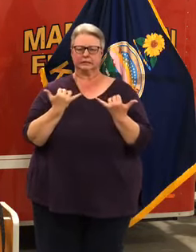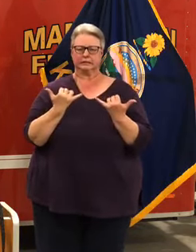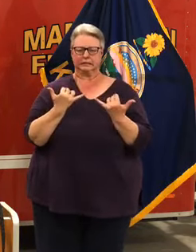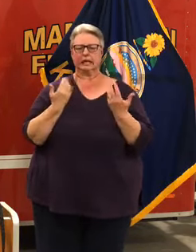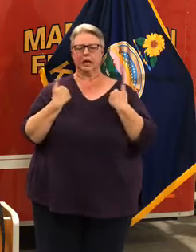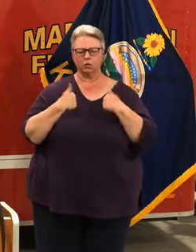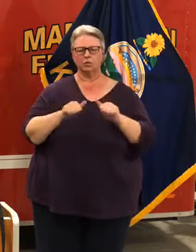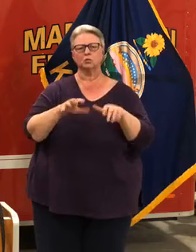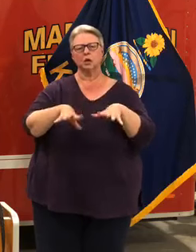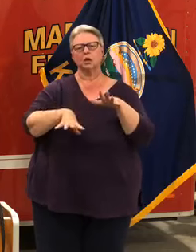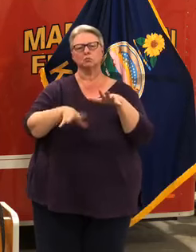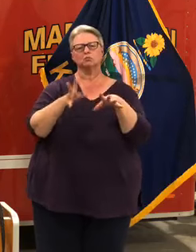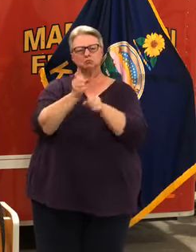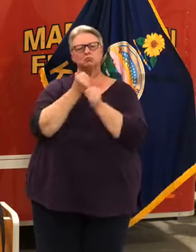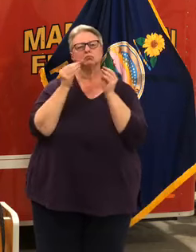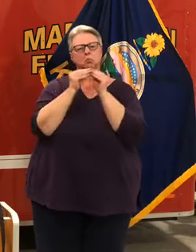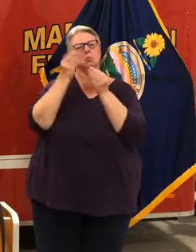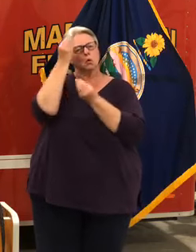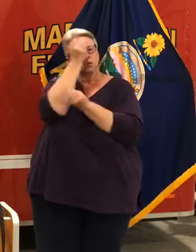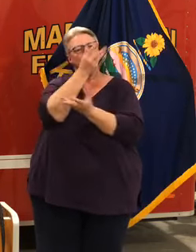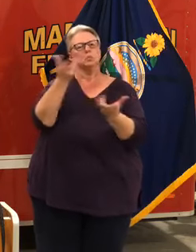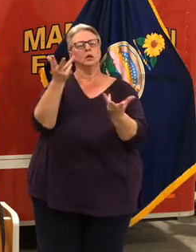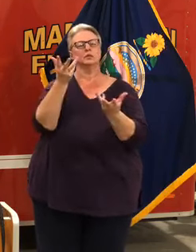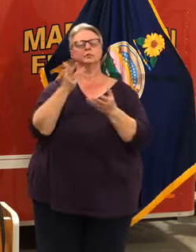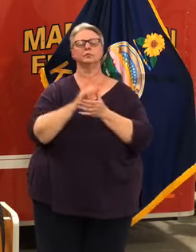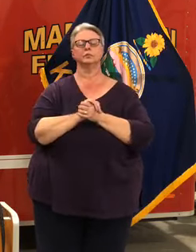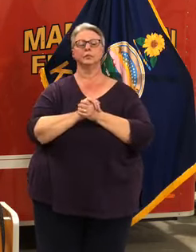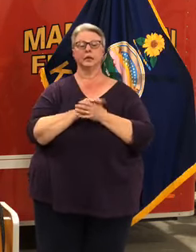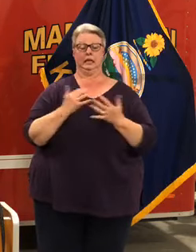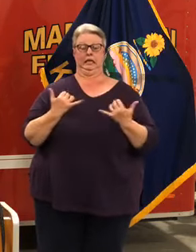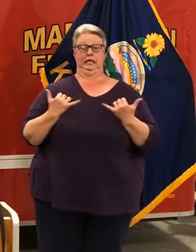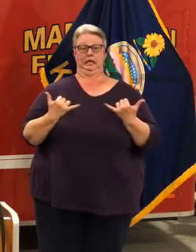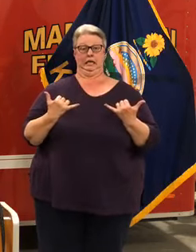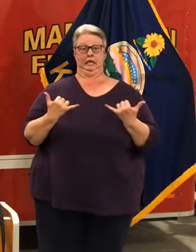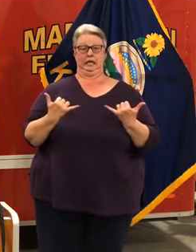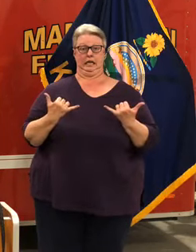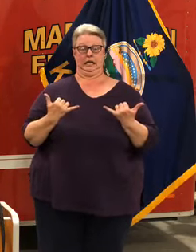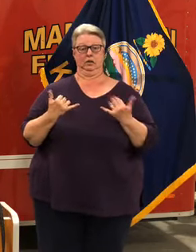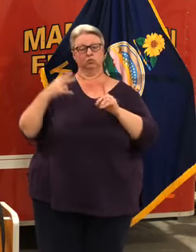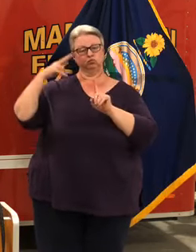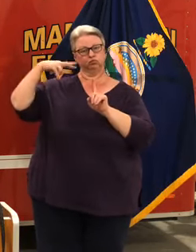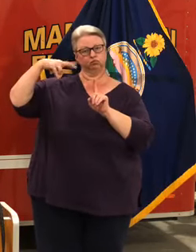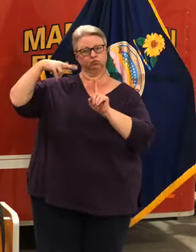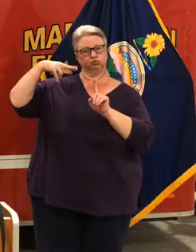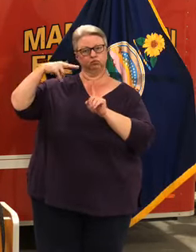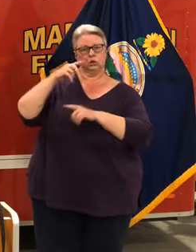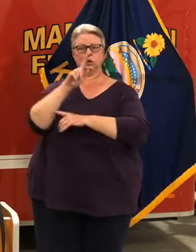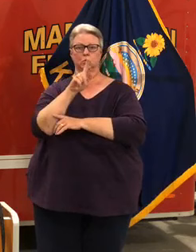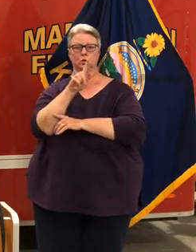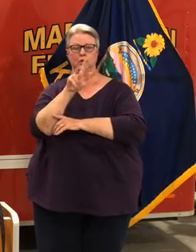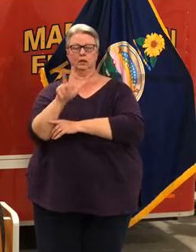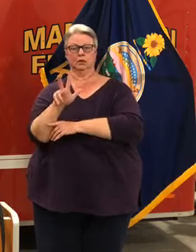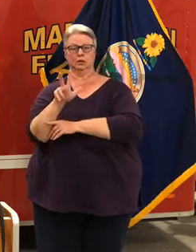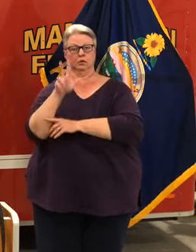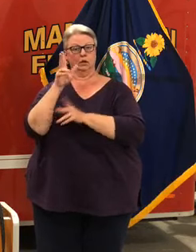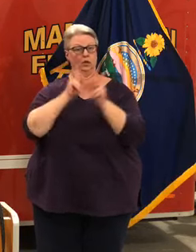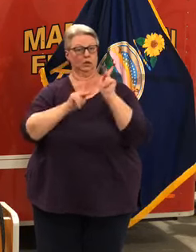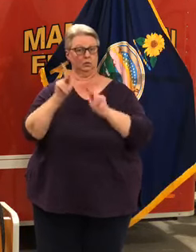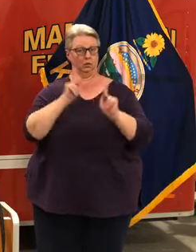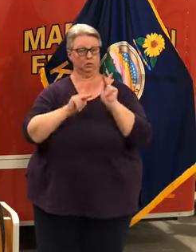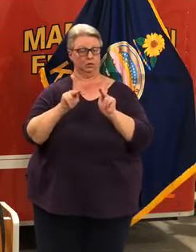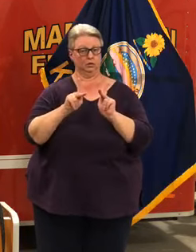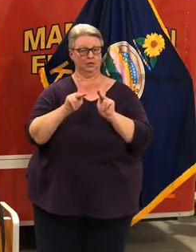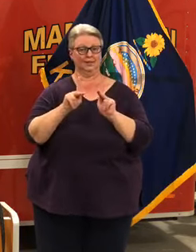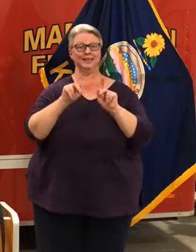this individual. Currently in Riley County, we are monitoring 23 people, and we still have 10